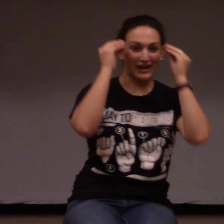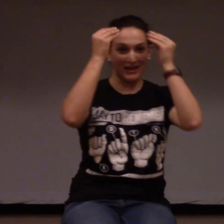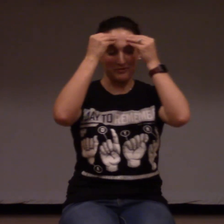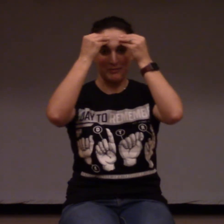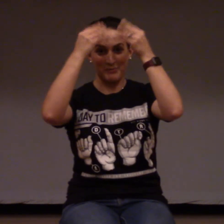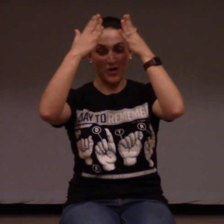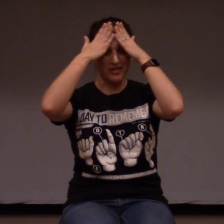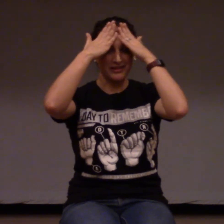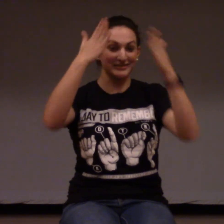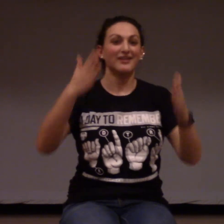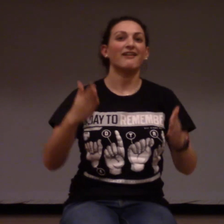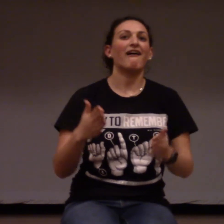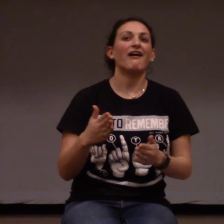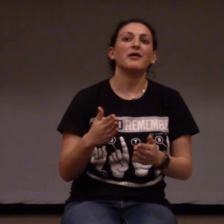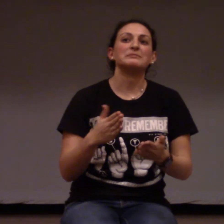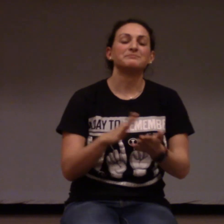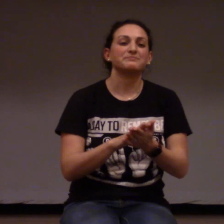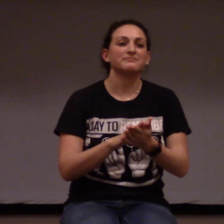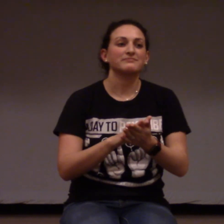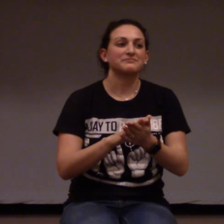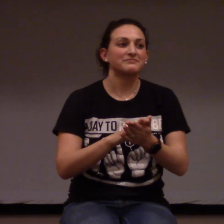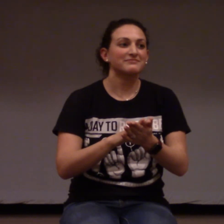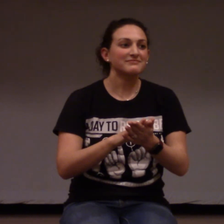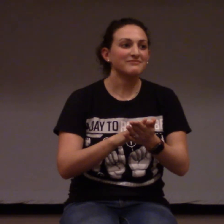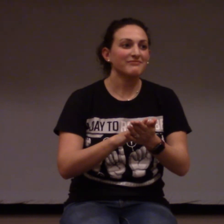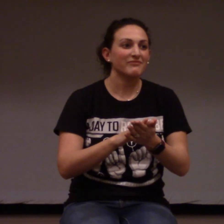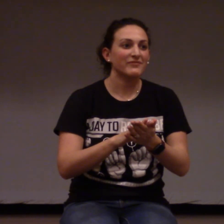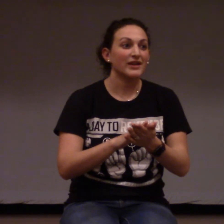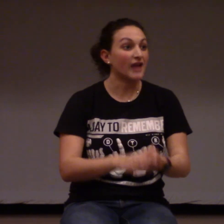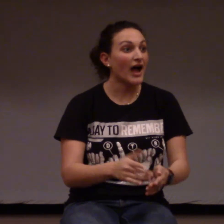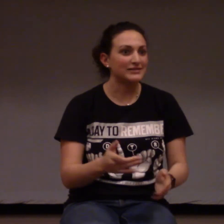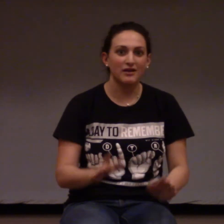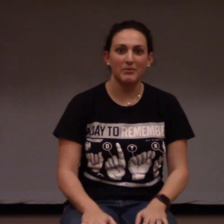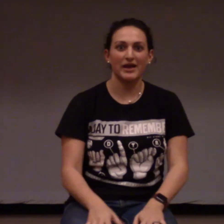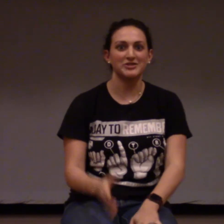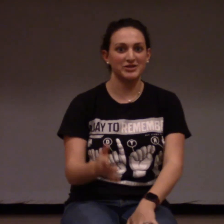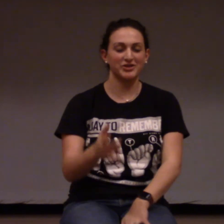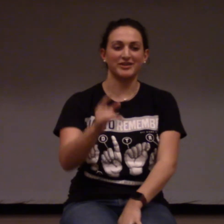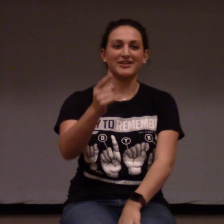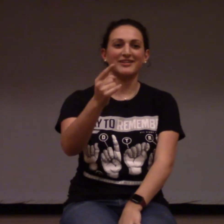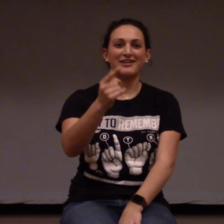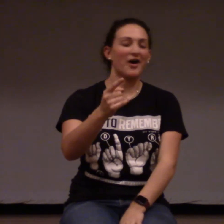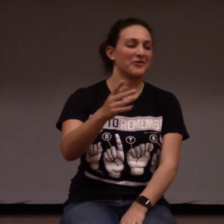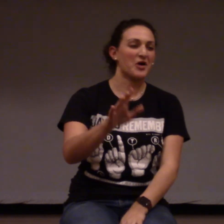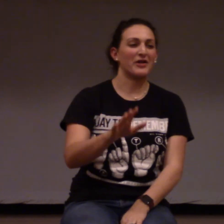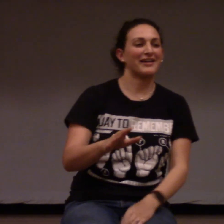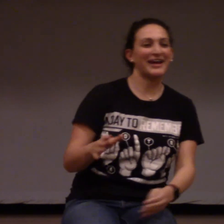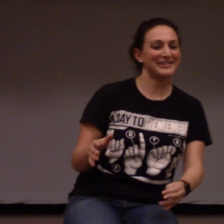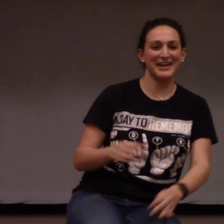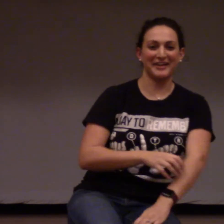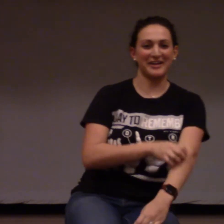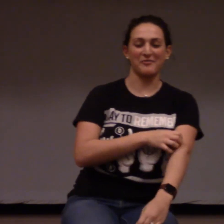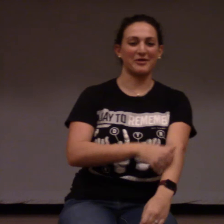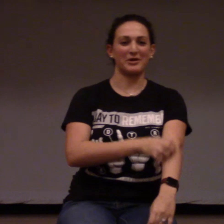gotta remember all this. You have to watch the video. Yes. Oh my gosh, I should. No, yeah, I don't want to watch